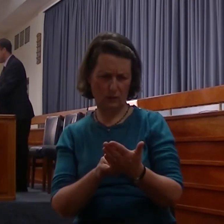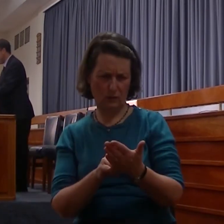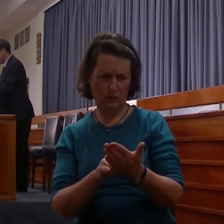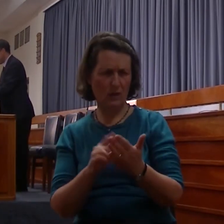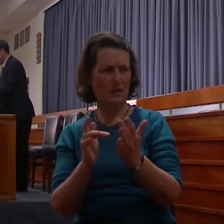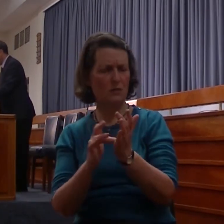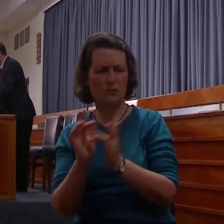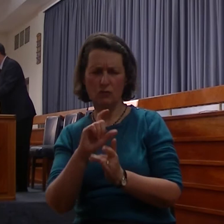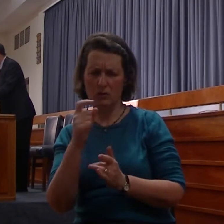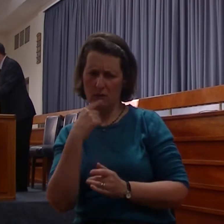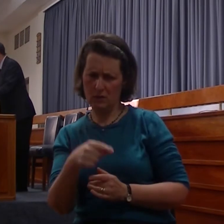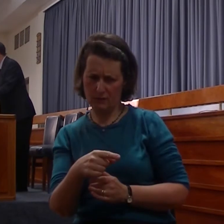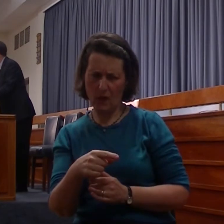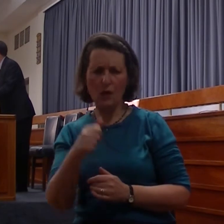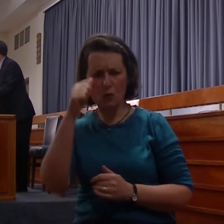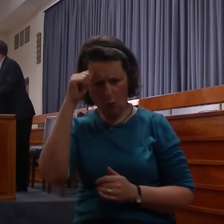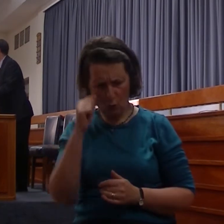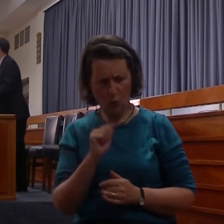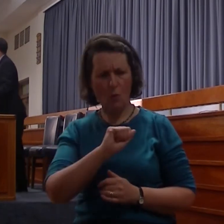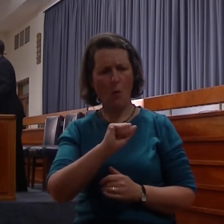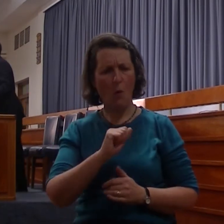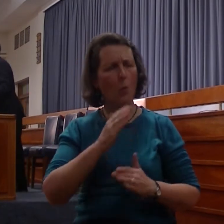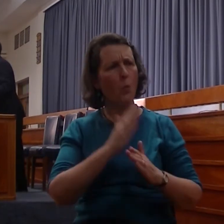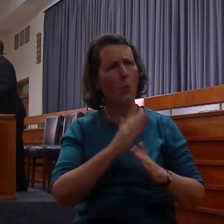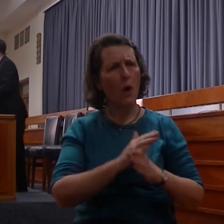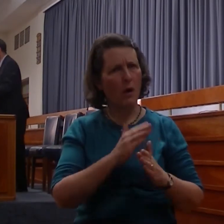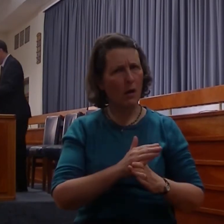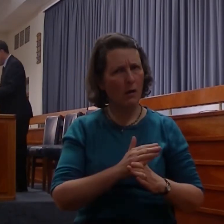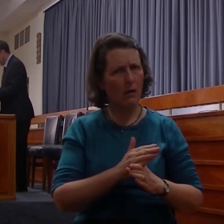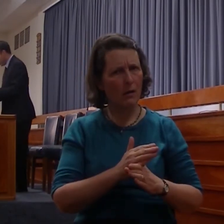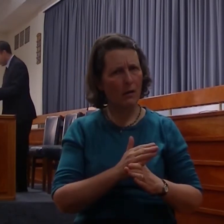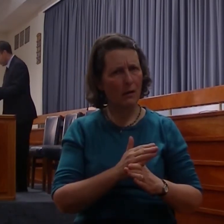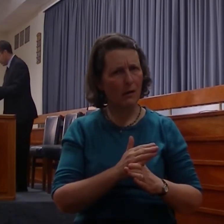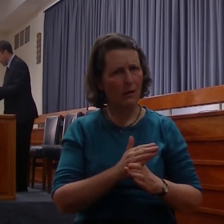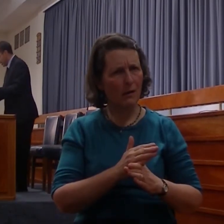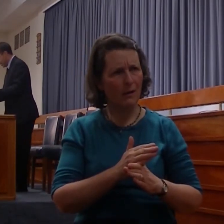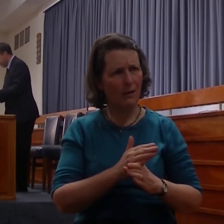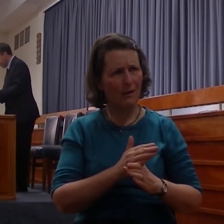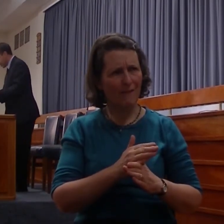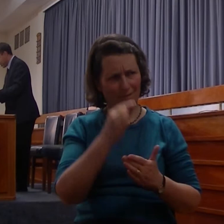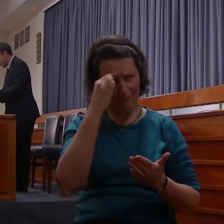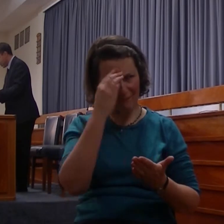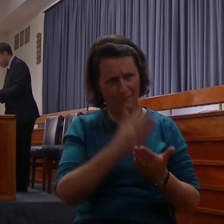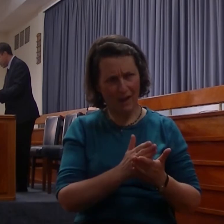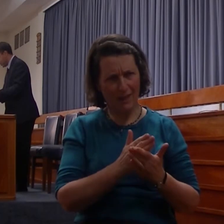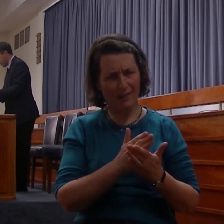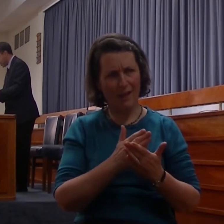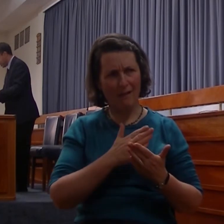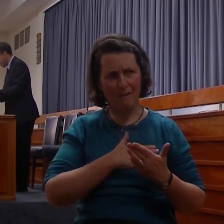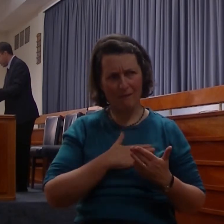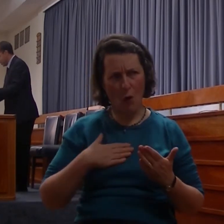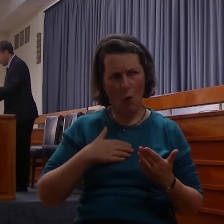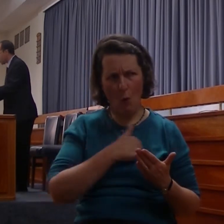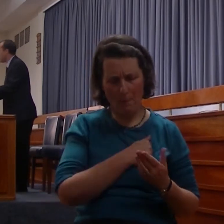read Revelation 2:2. In the same order, the Lord Jesus Christ said to them, I know thy